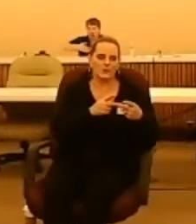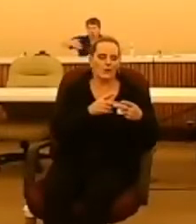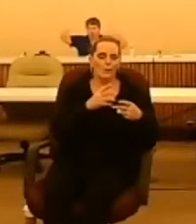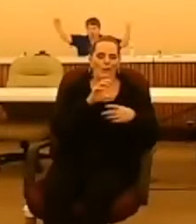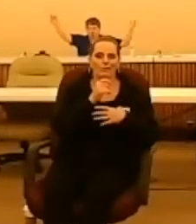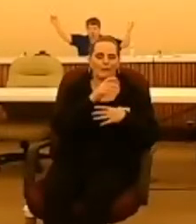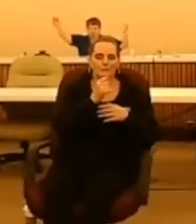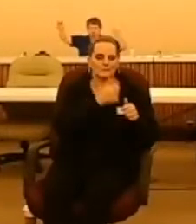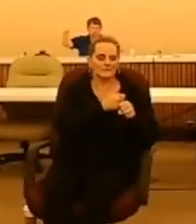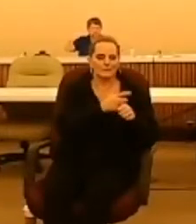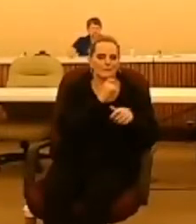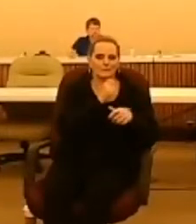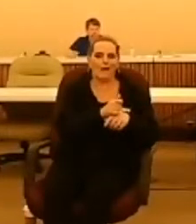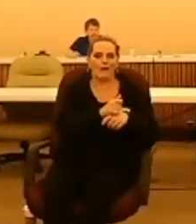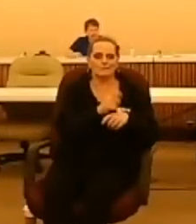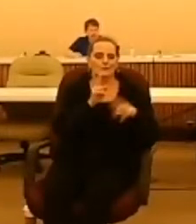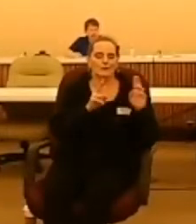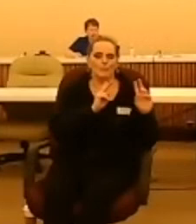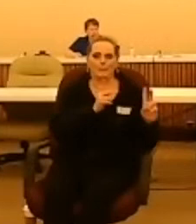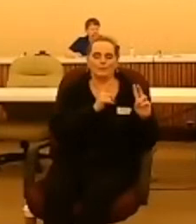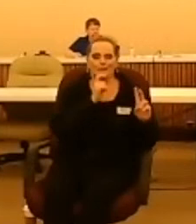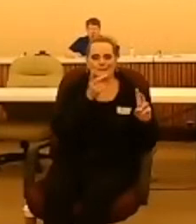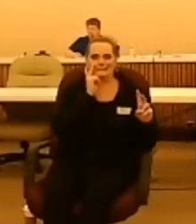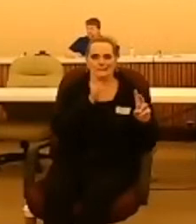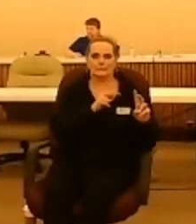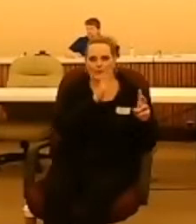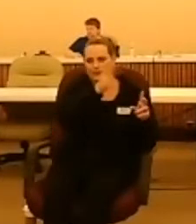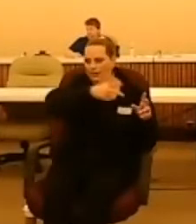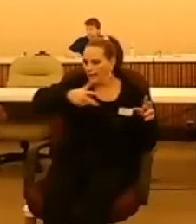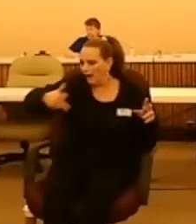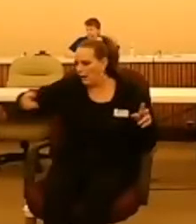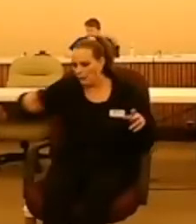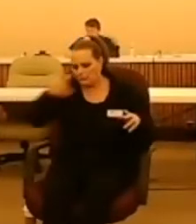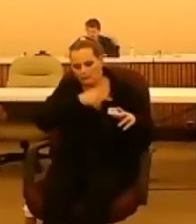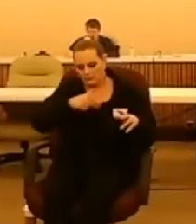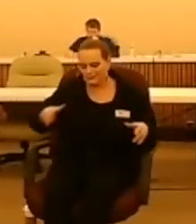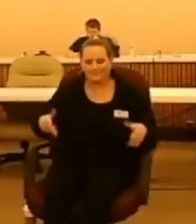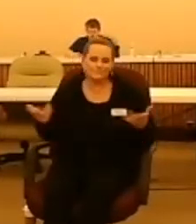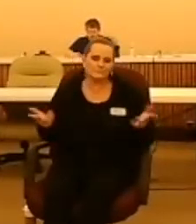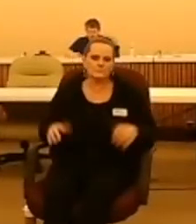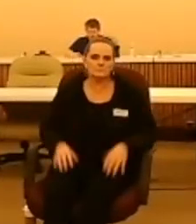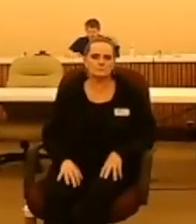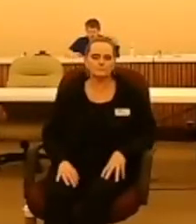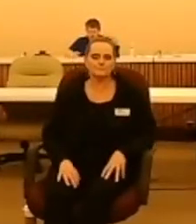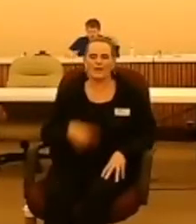not in the big view of, from the public streets. So,